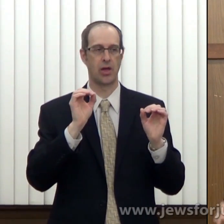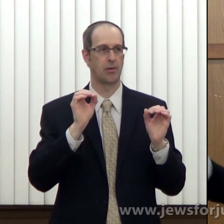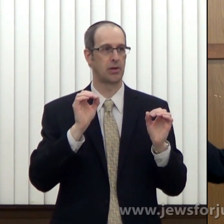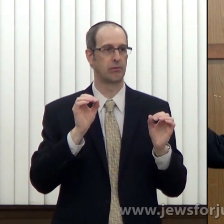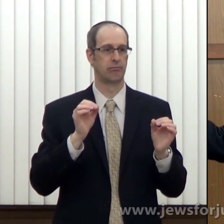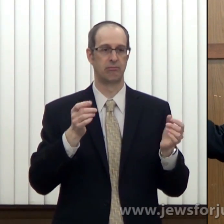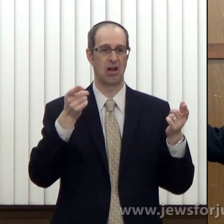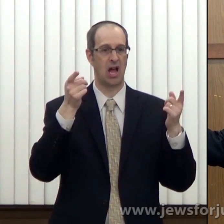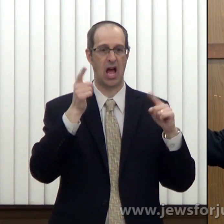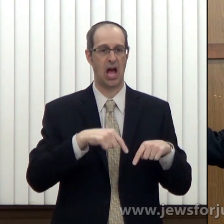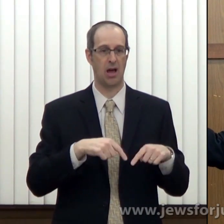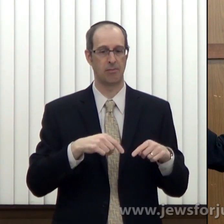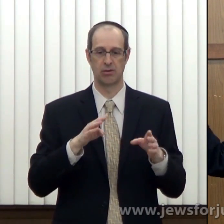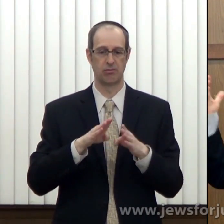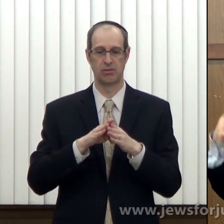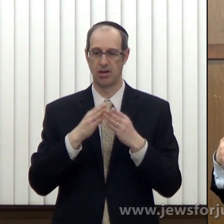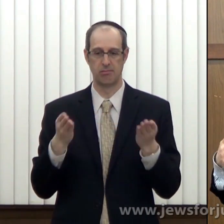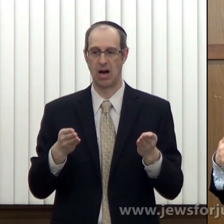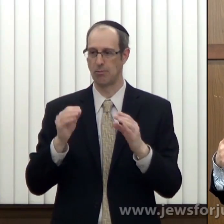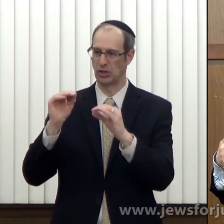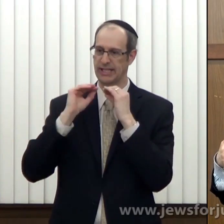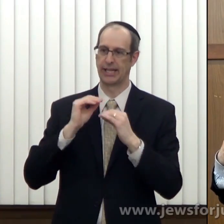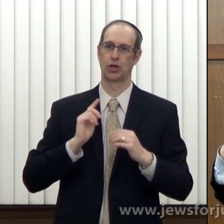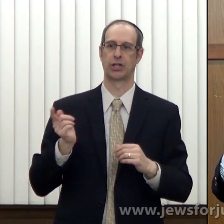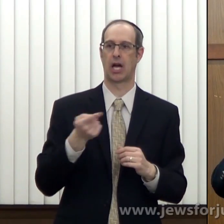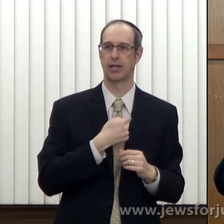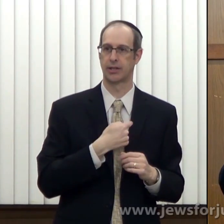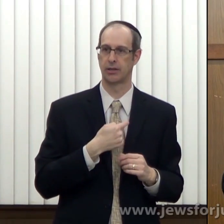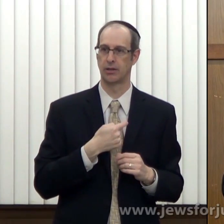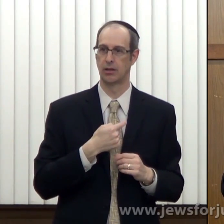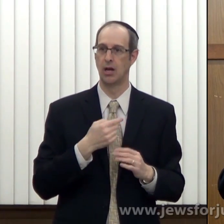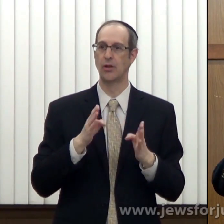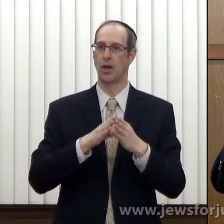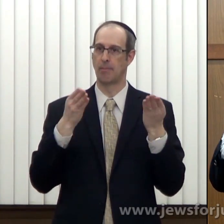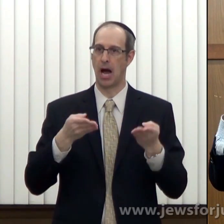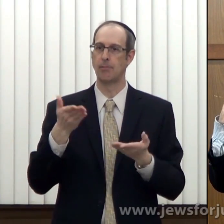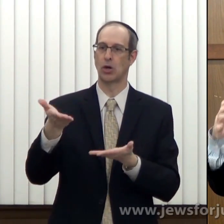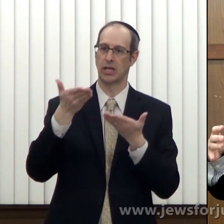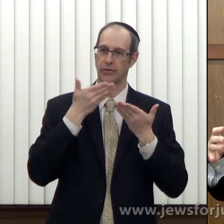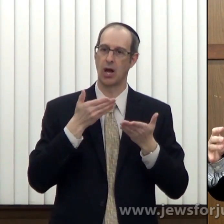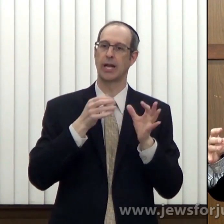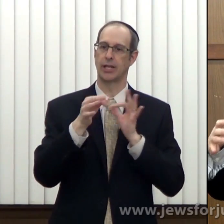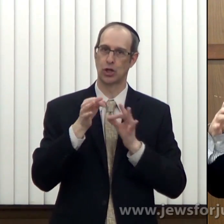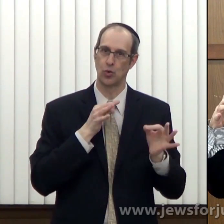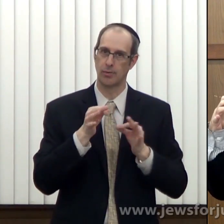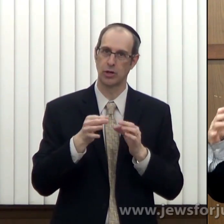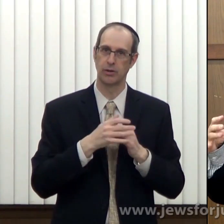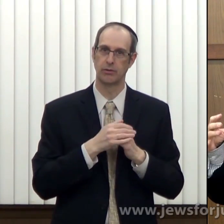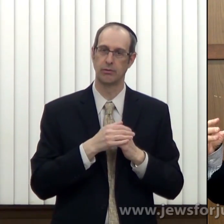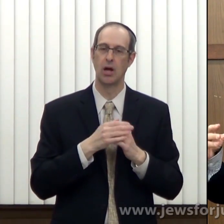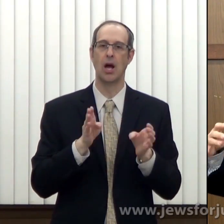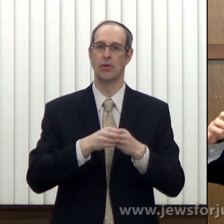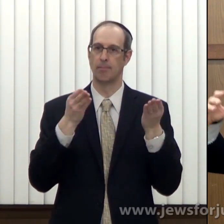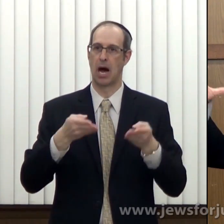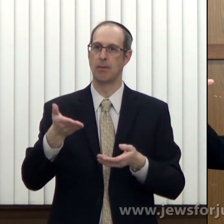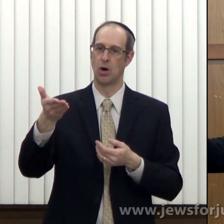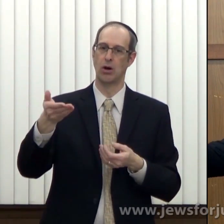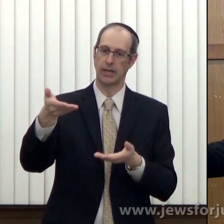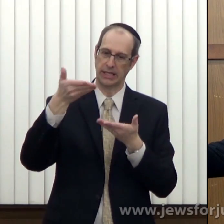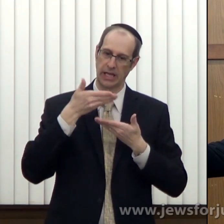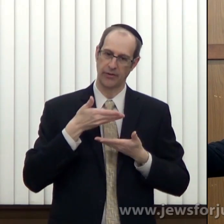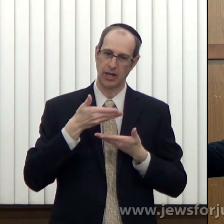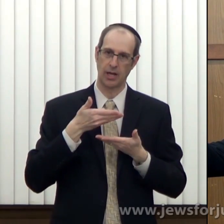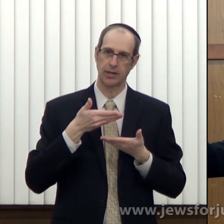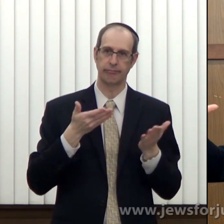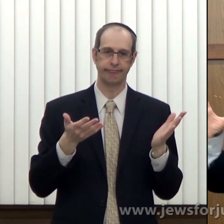fulfilled what the Bible teaches us. The Bible gives us a description. The Bible gives us a